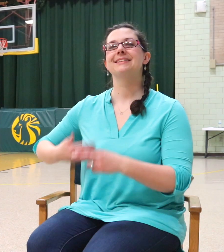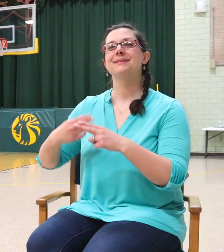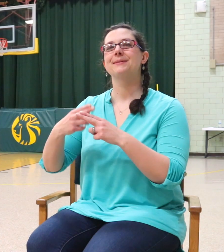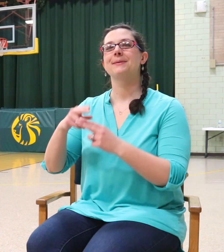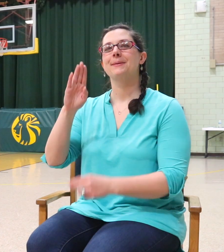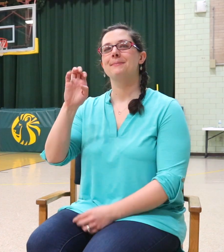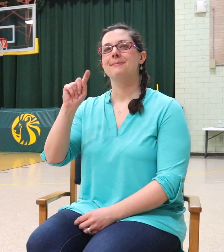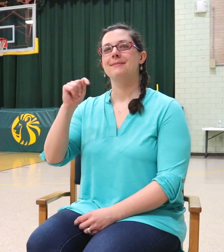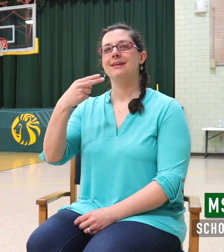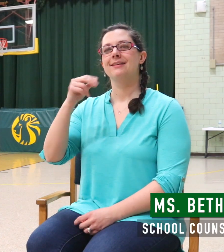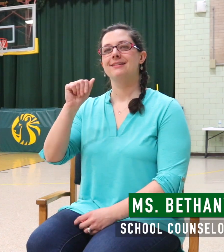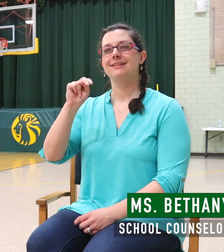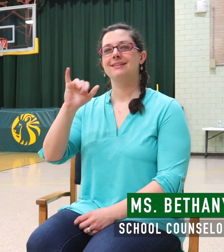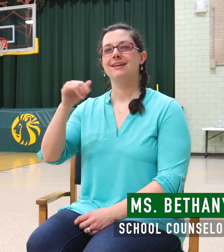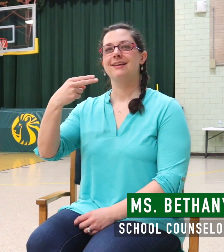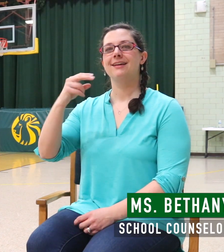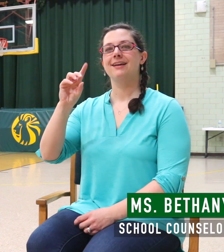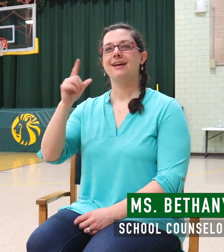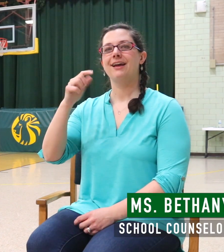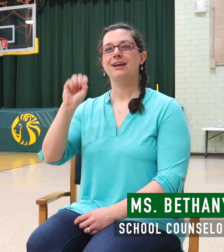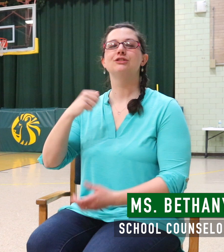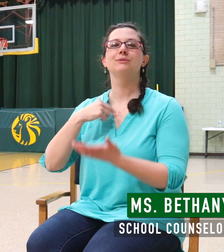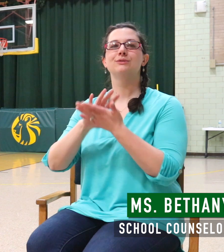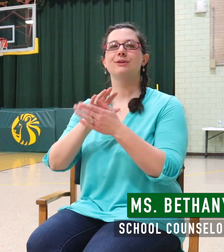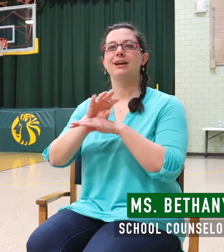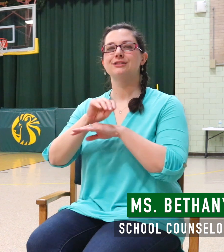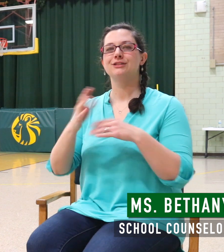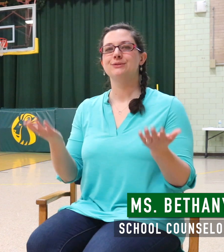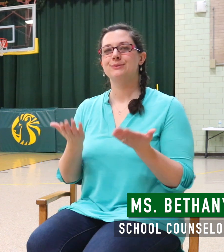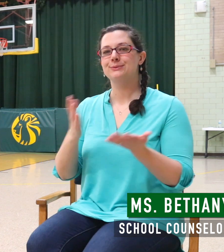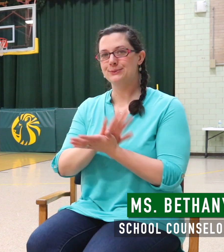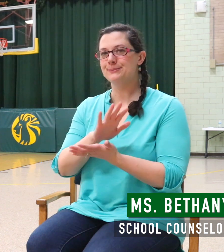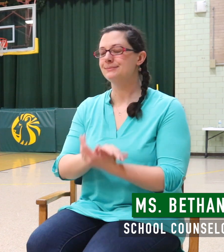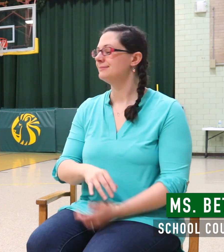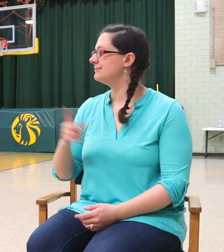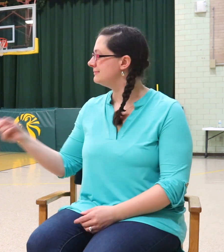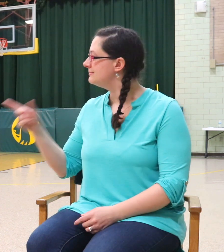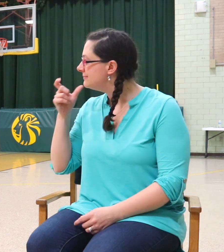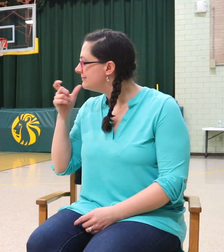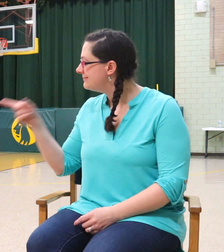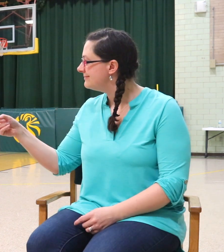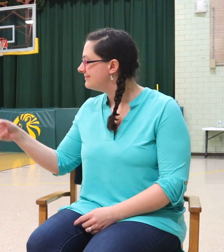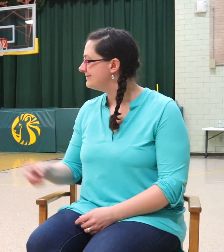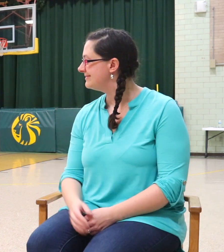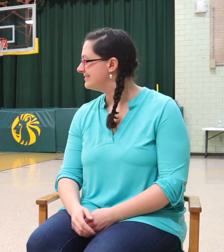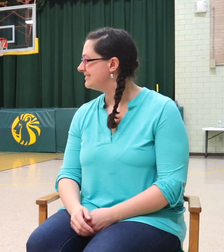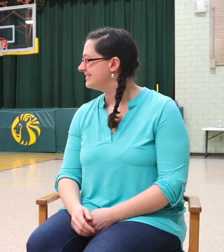Hello! My name is Bethany Hodges and I'm the school counselor here. What's your